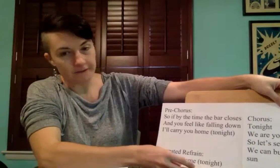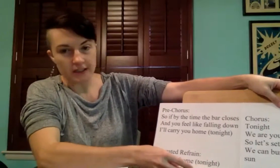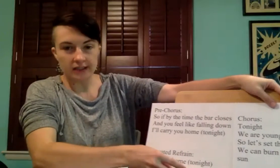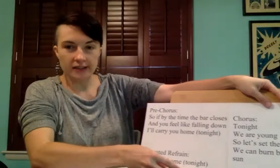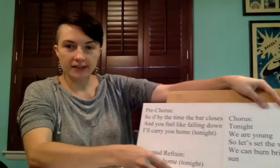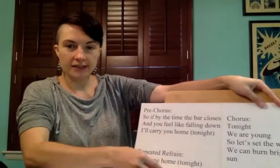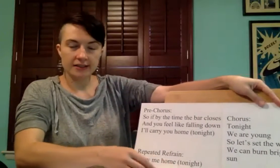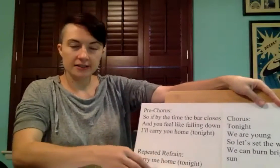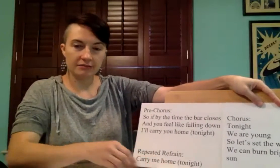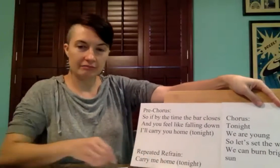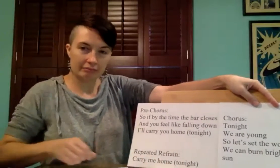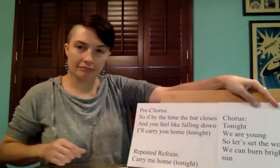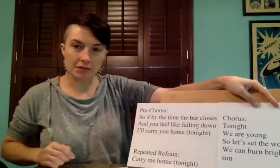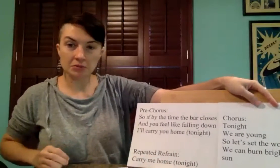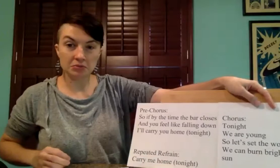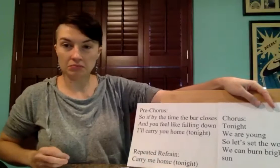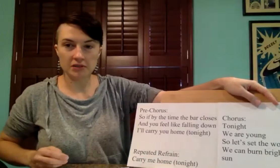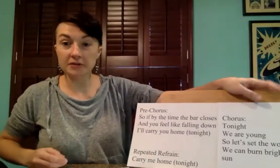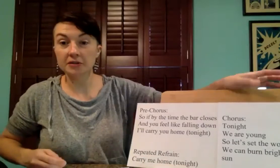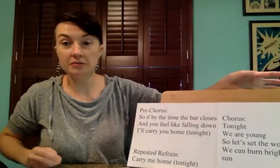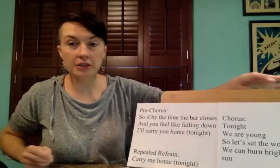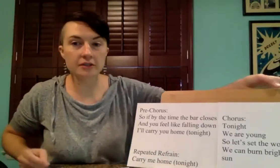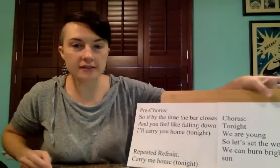50, to 0 years